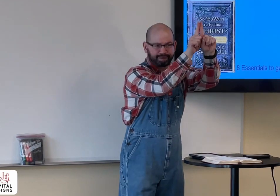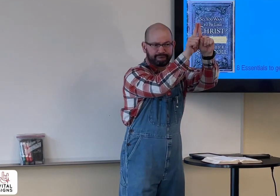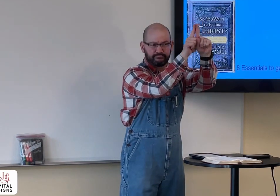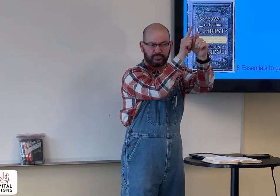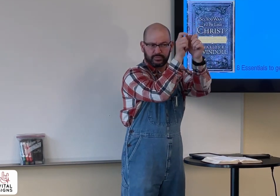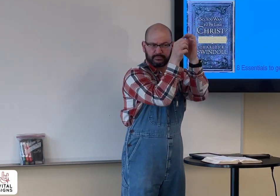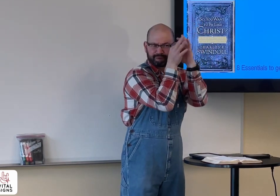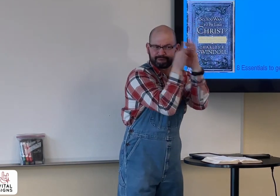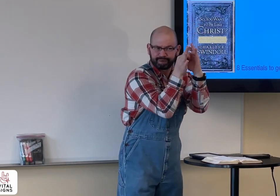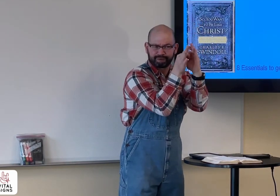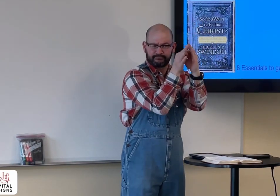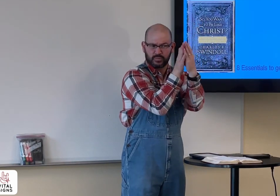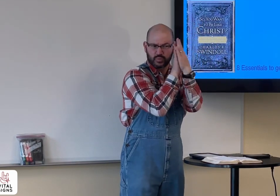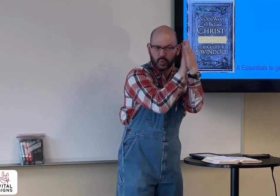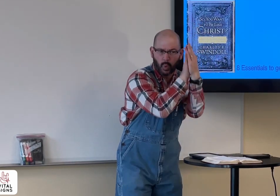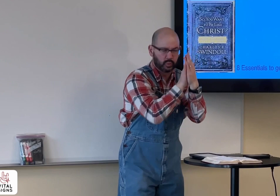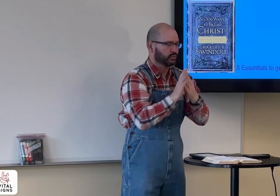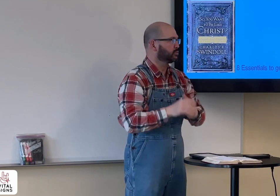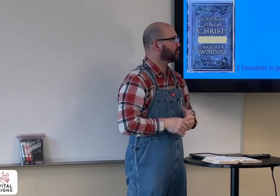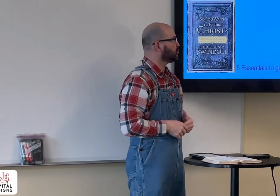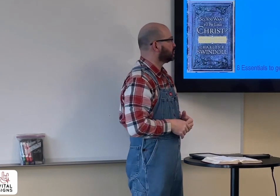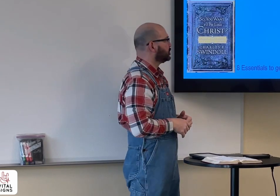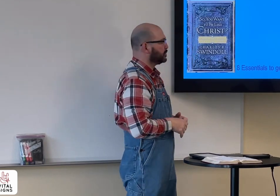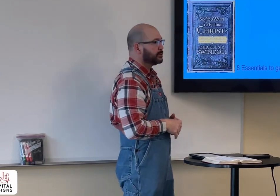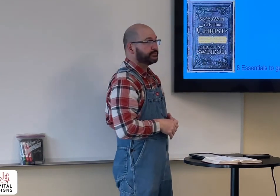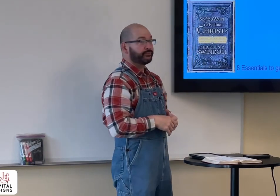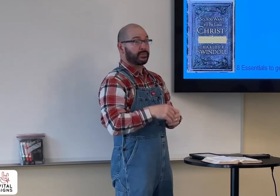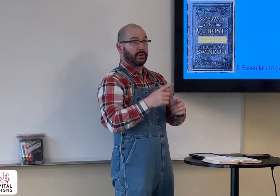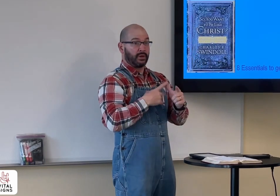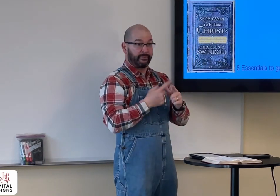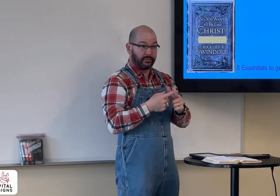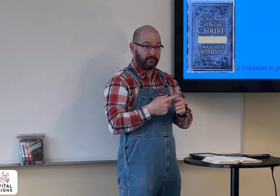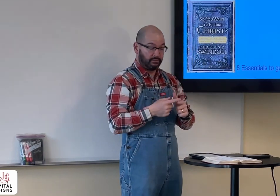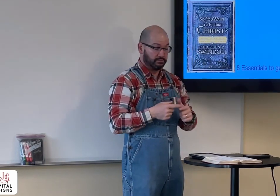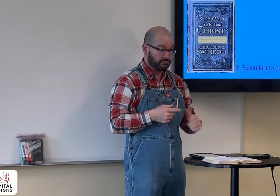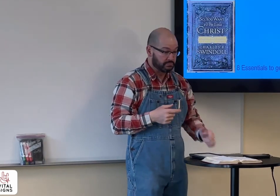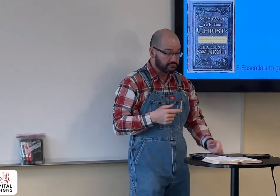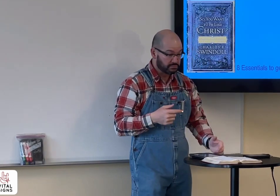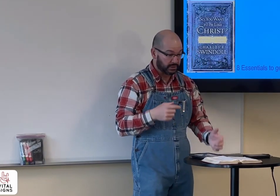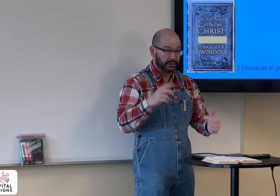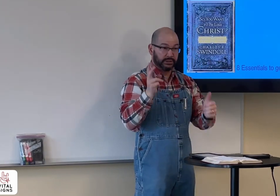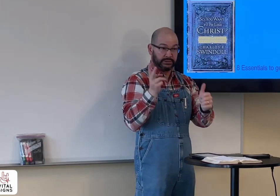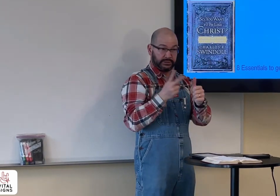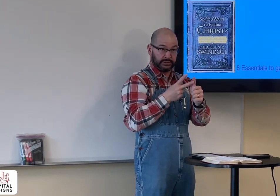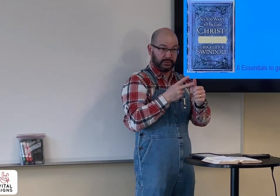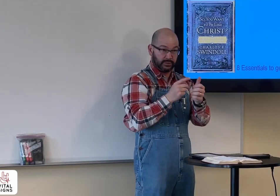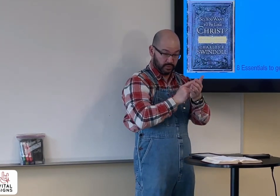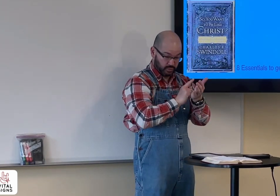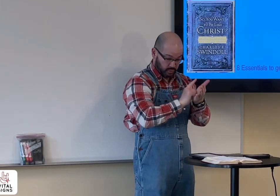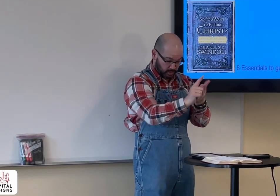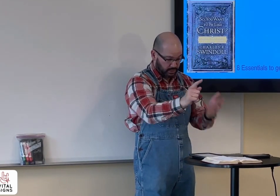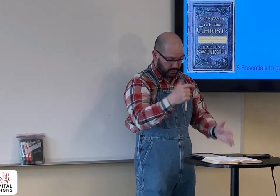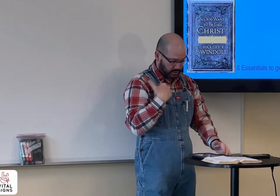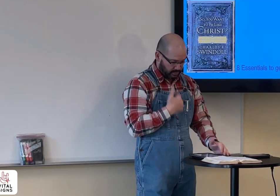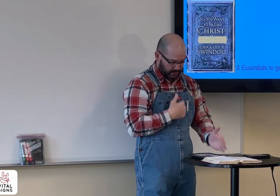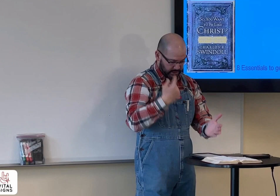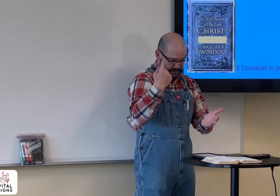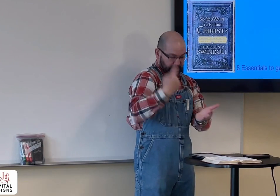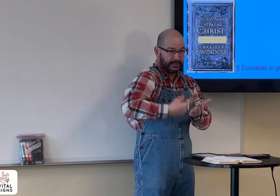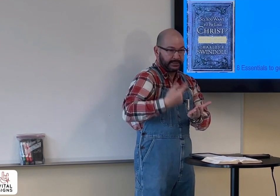close. Yeah, just bonded together. And then, second, this week